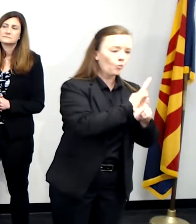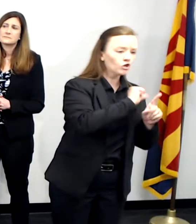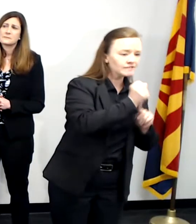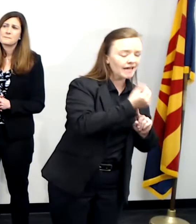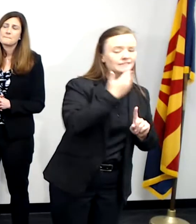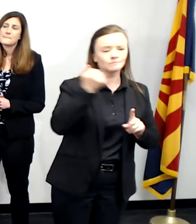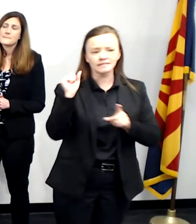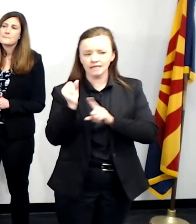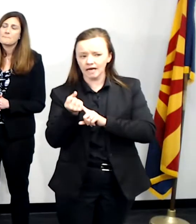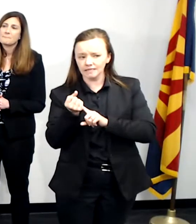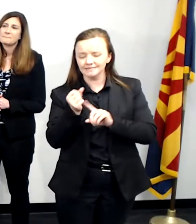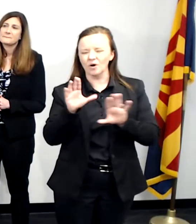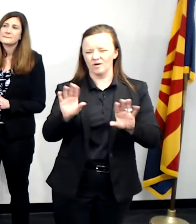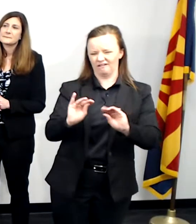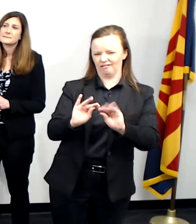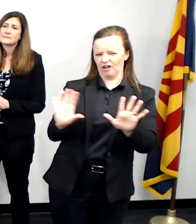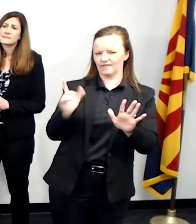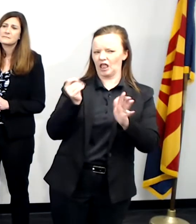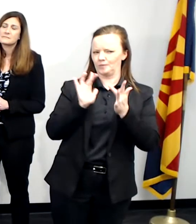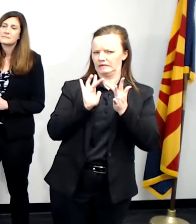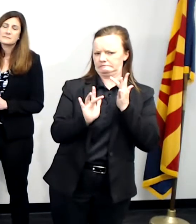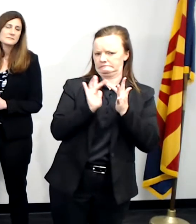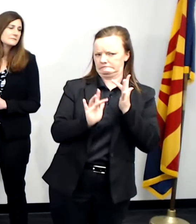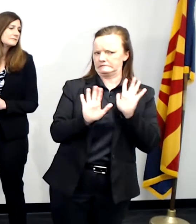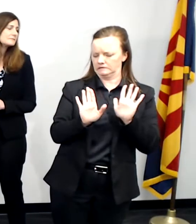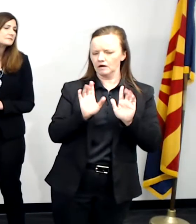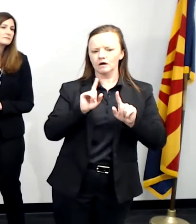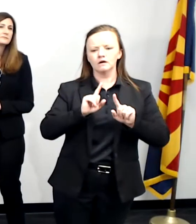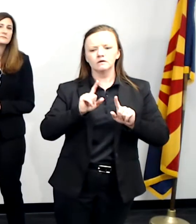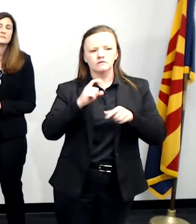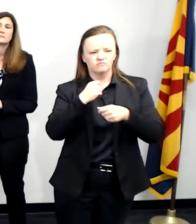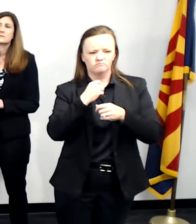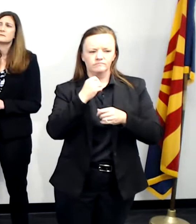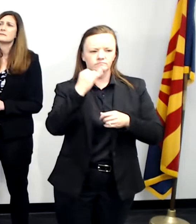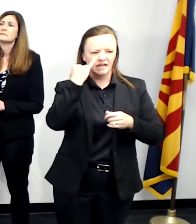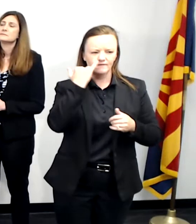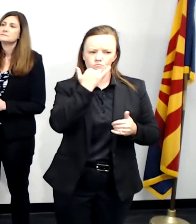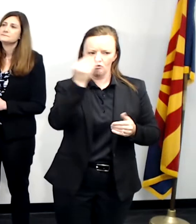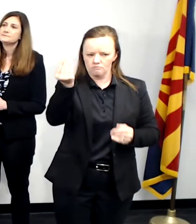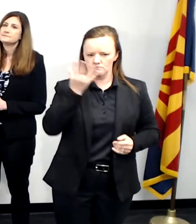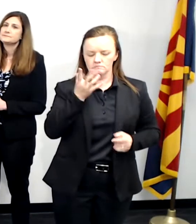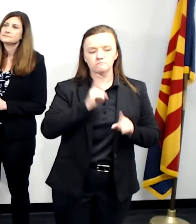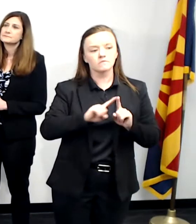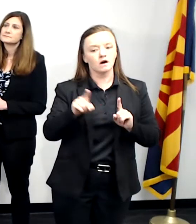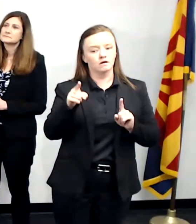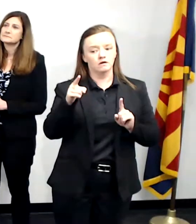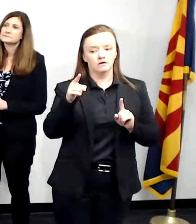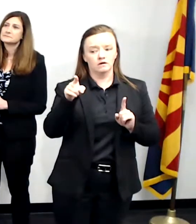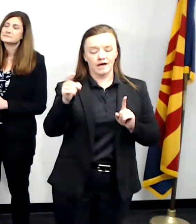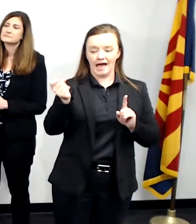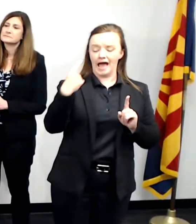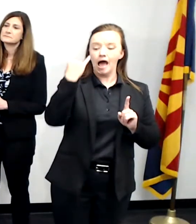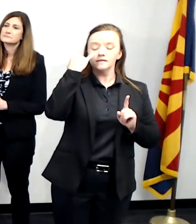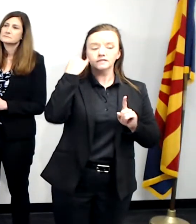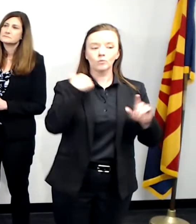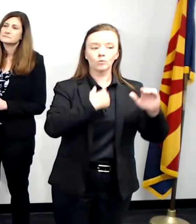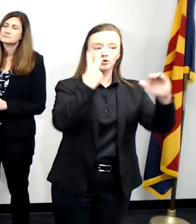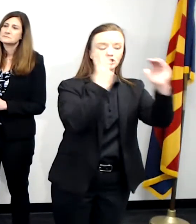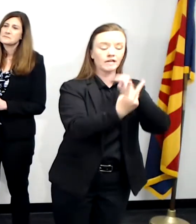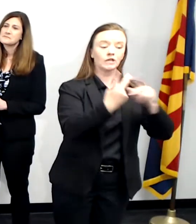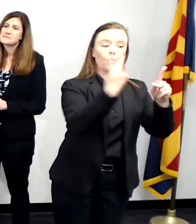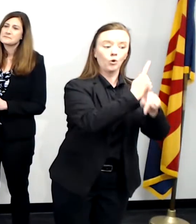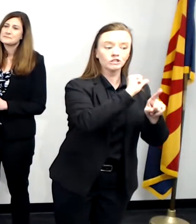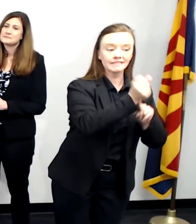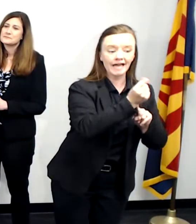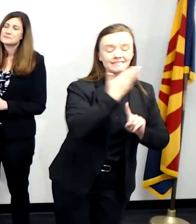So Claudia, correct me if I'm wrong, but you're breaking up a little bit, but I believe you asked if we're projecting worst or best case scenarios. Is that